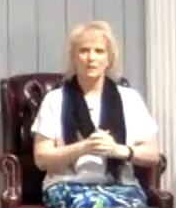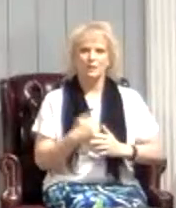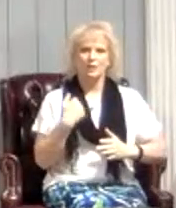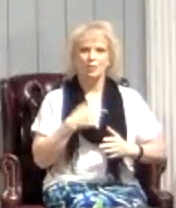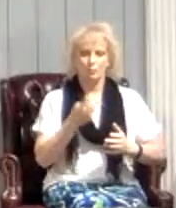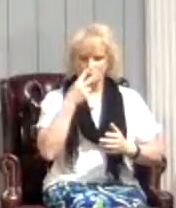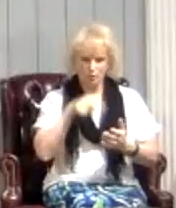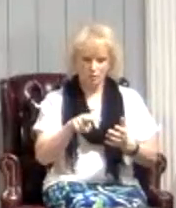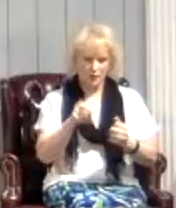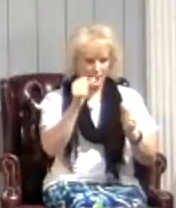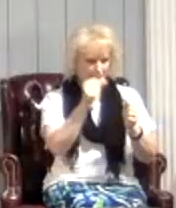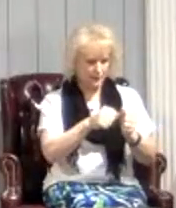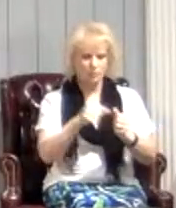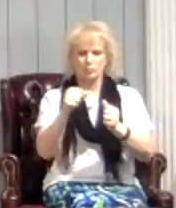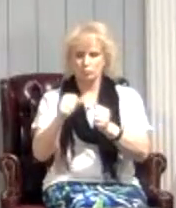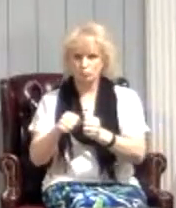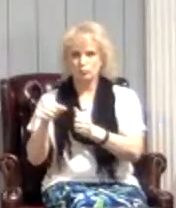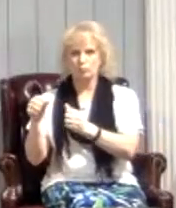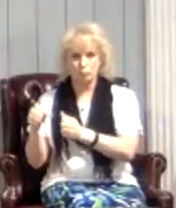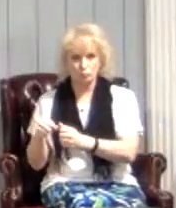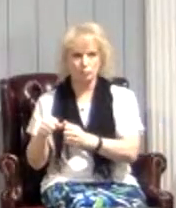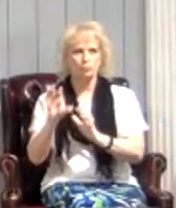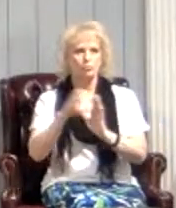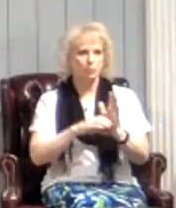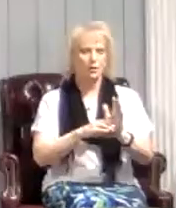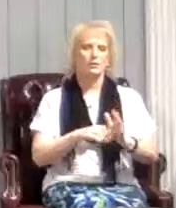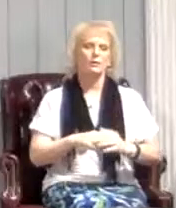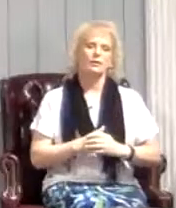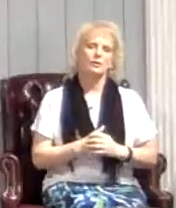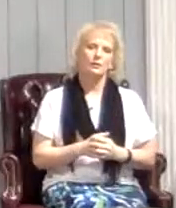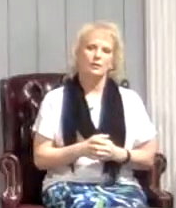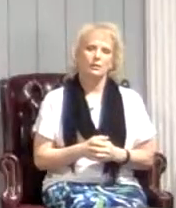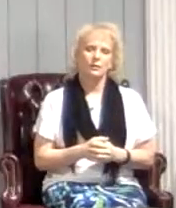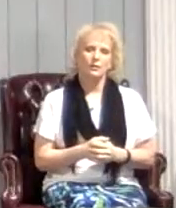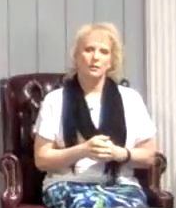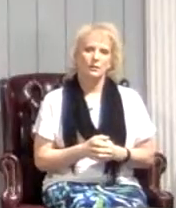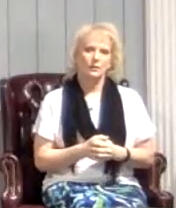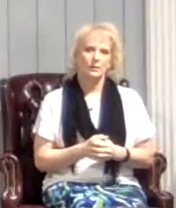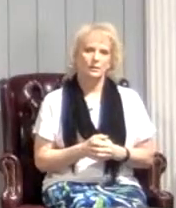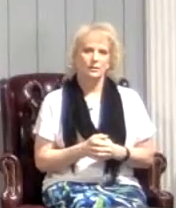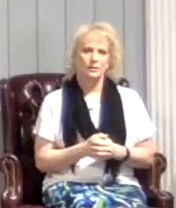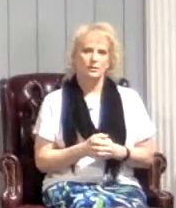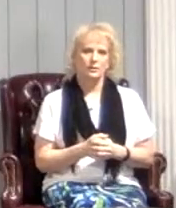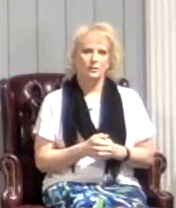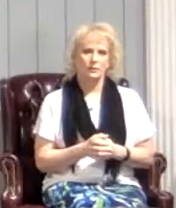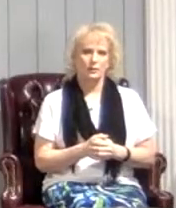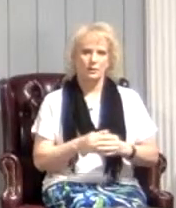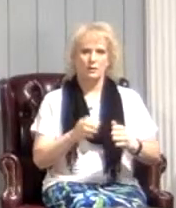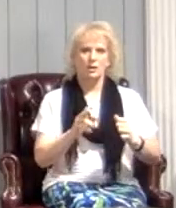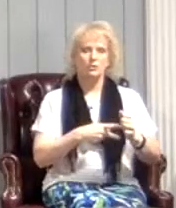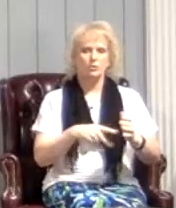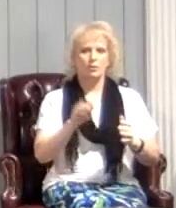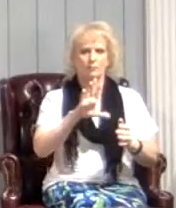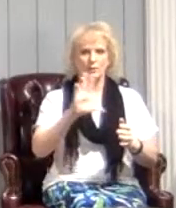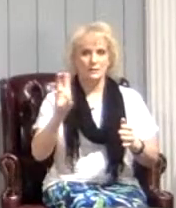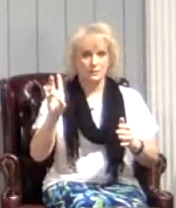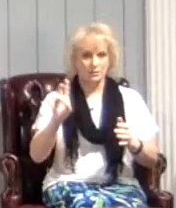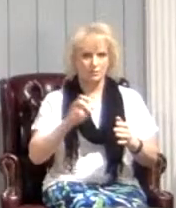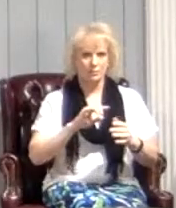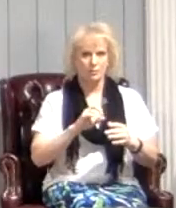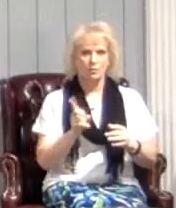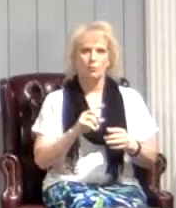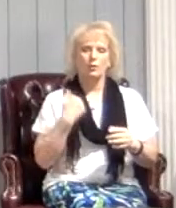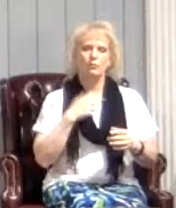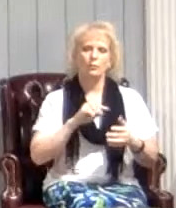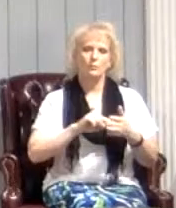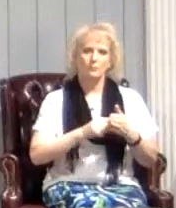of those psalms today, and at one point or another. And so Psalm 57 is where we're going to begin this